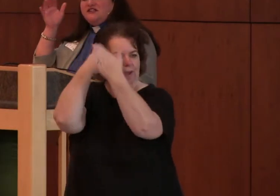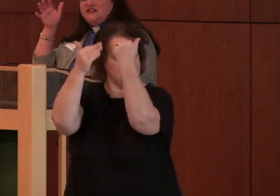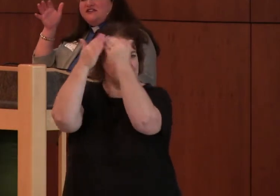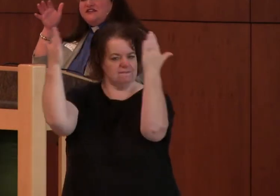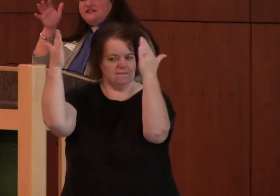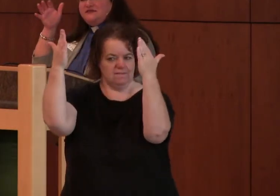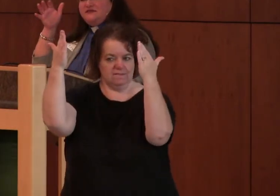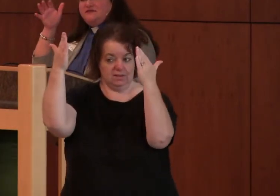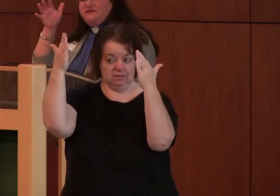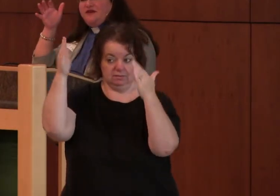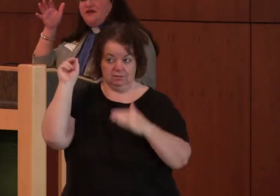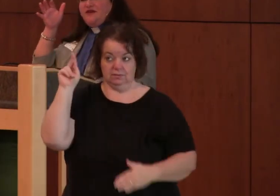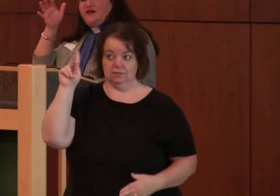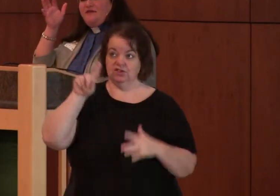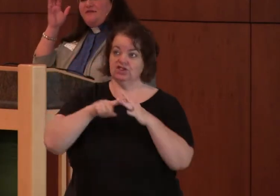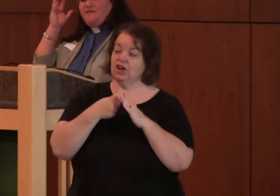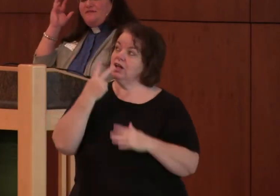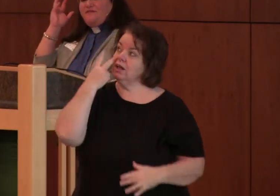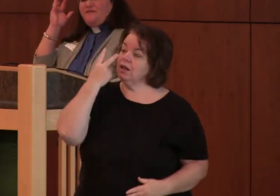We're going to start this